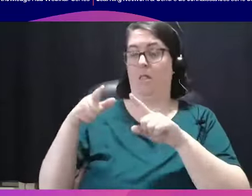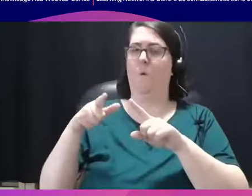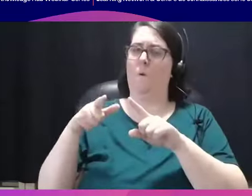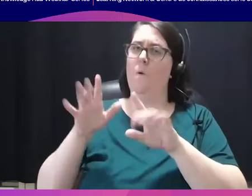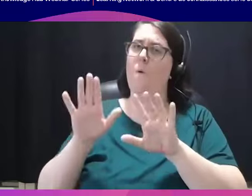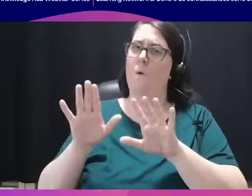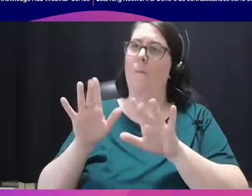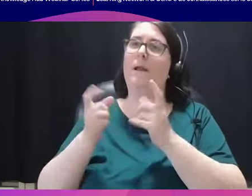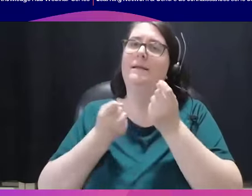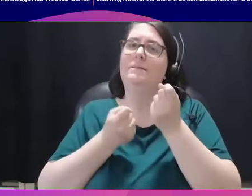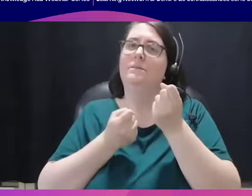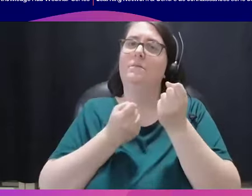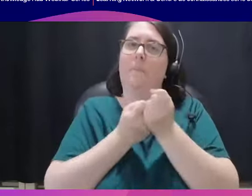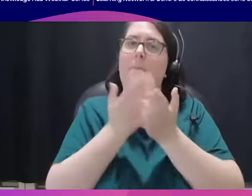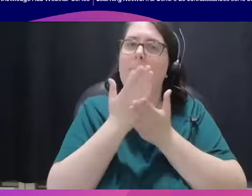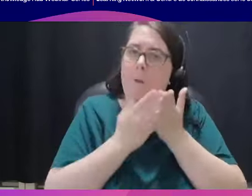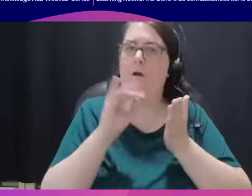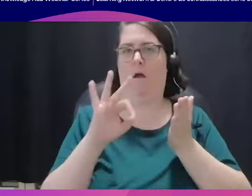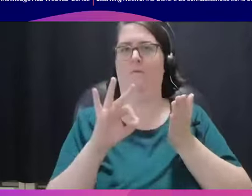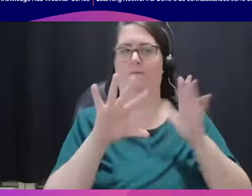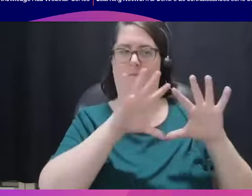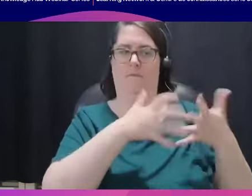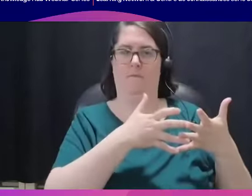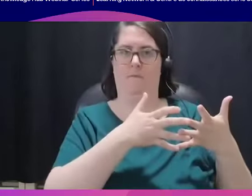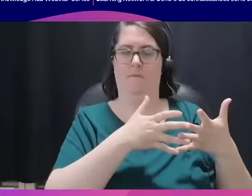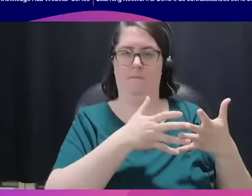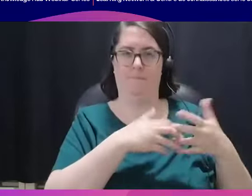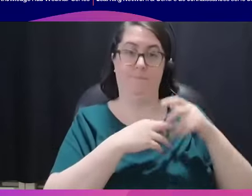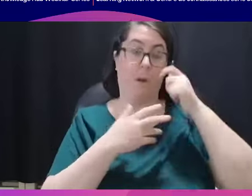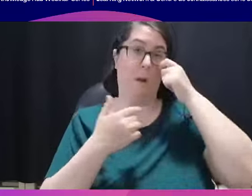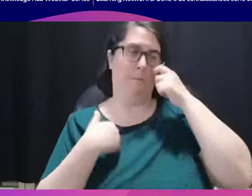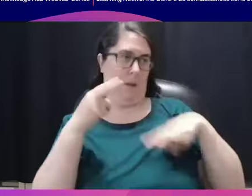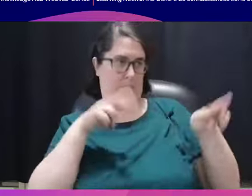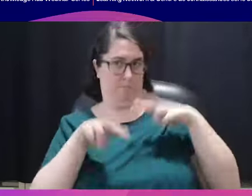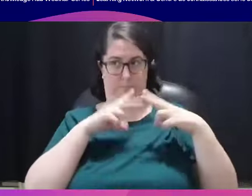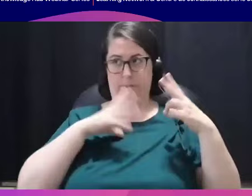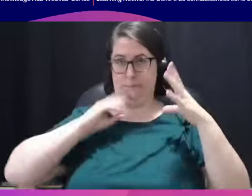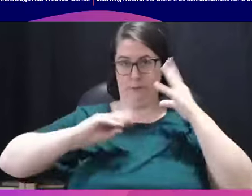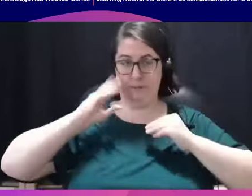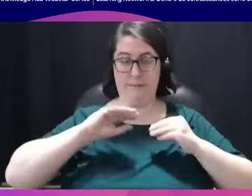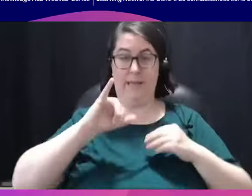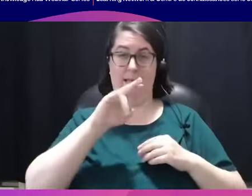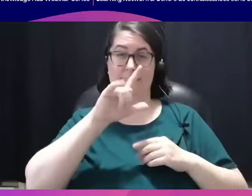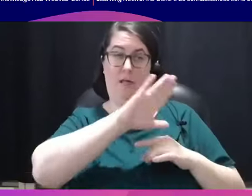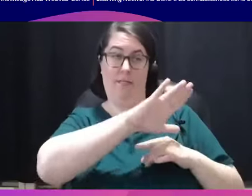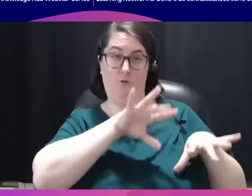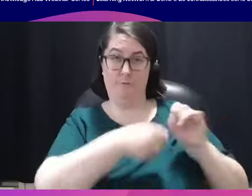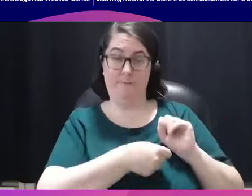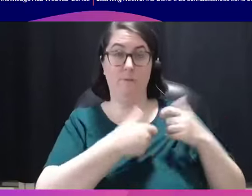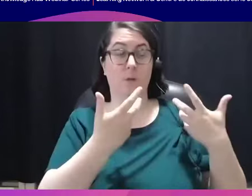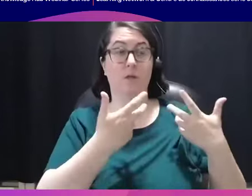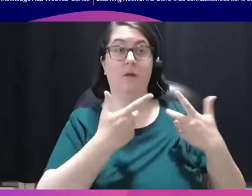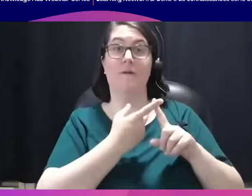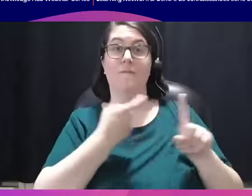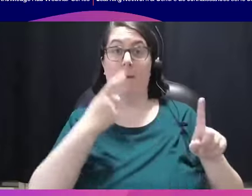often a contributing factor. In my perspective and experience, incels' grievances are not